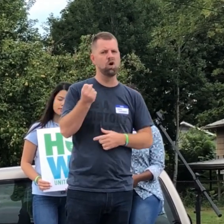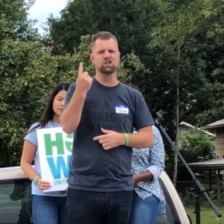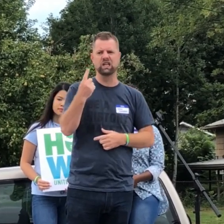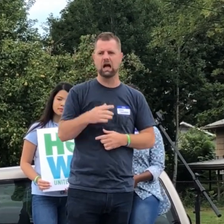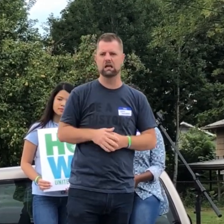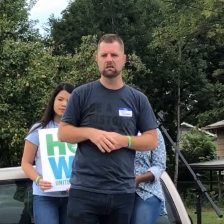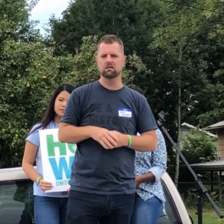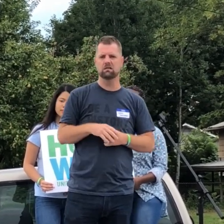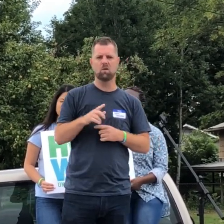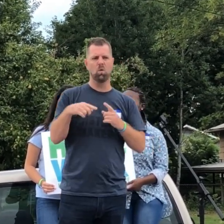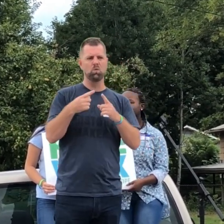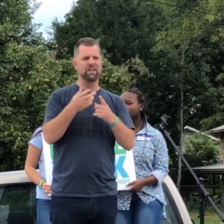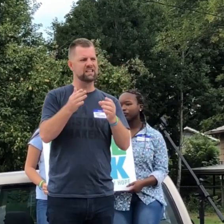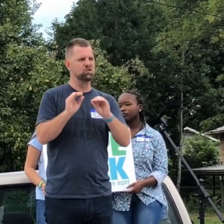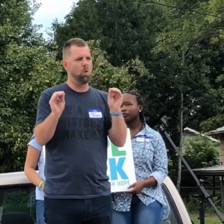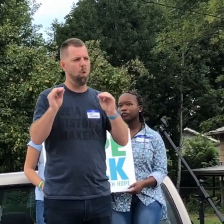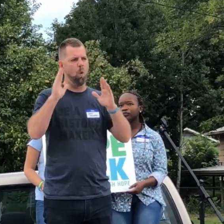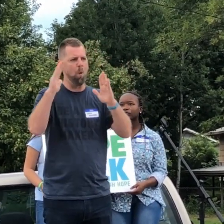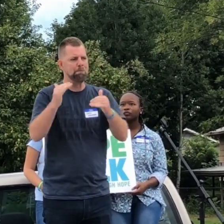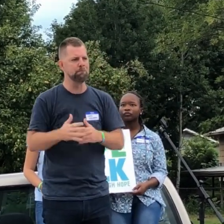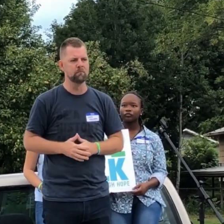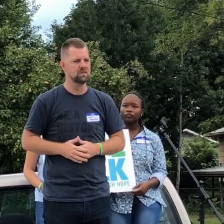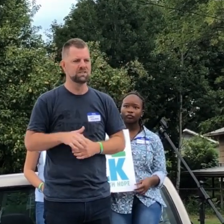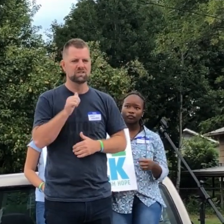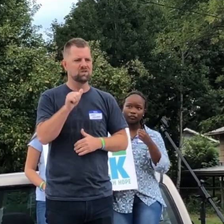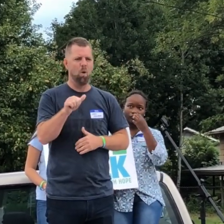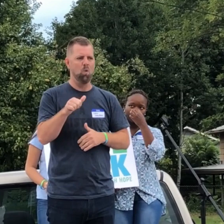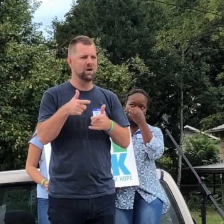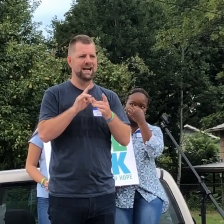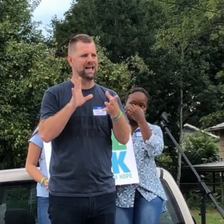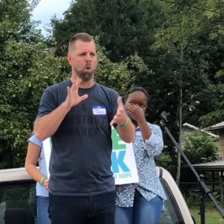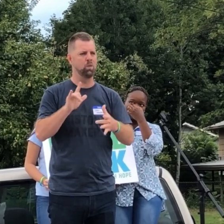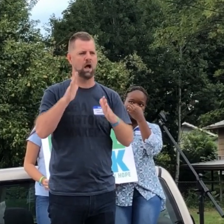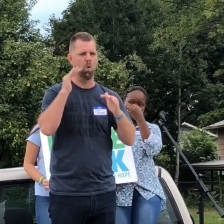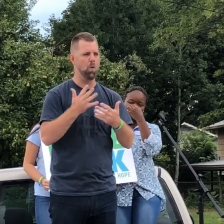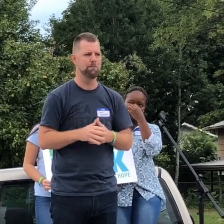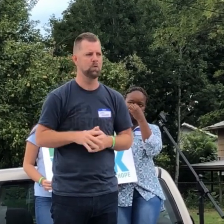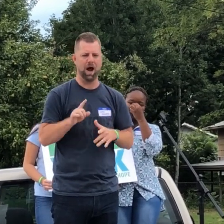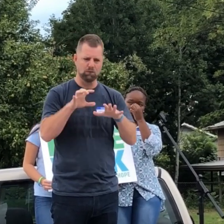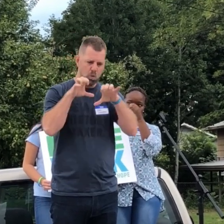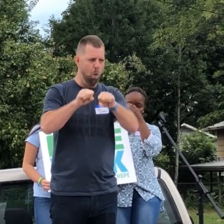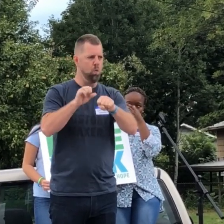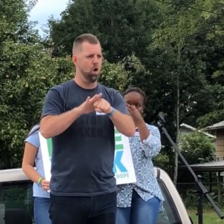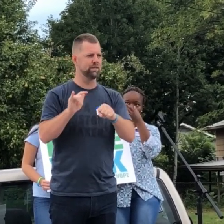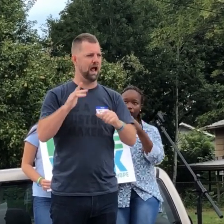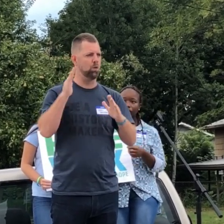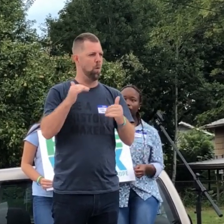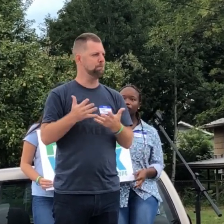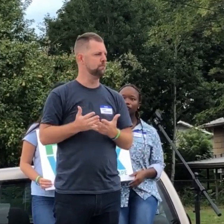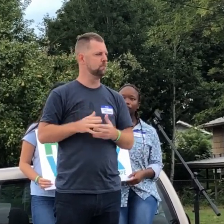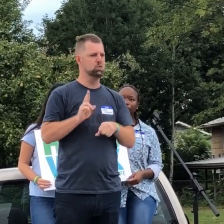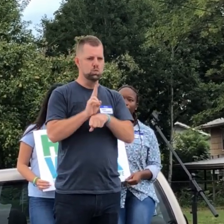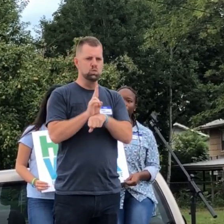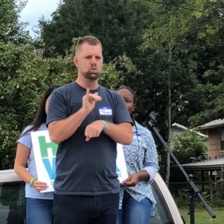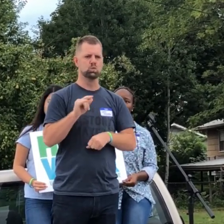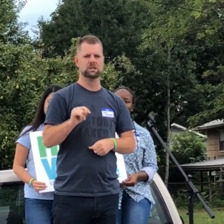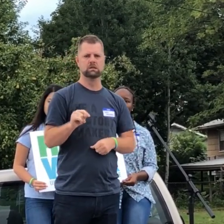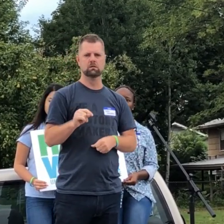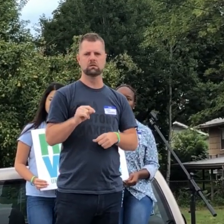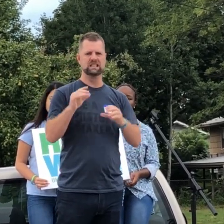And I was an example of how to understand the system. I didn't not have hope. I didn't let go of hope. I had to